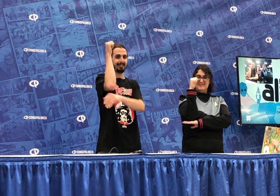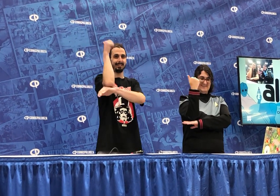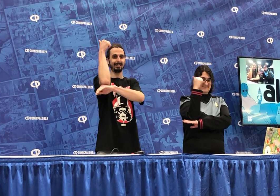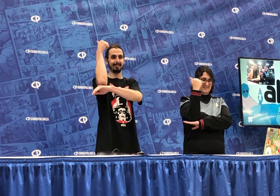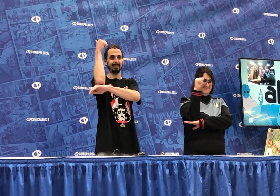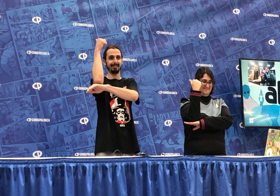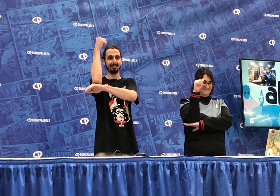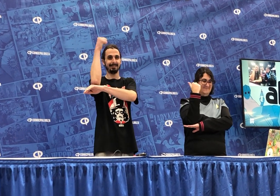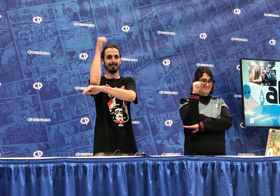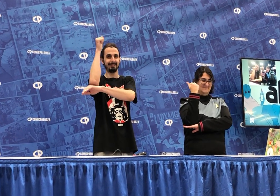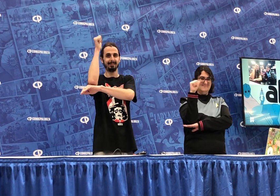Asta,